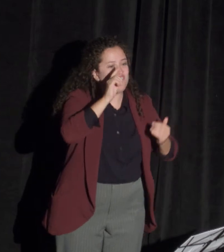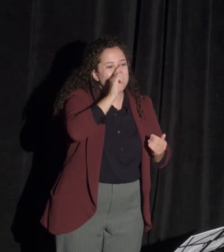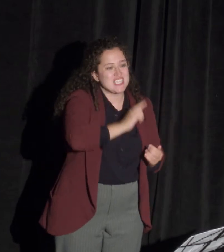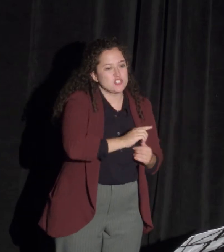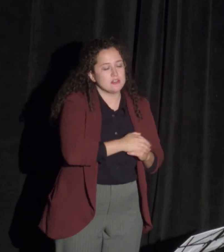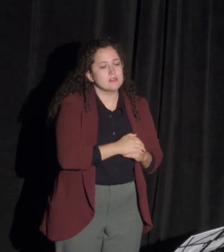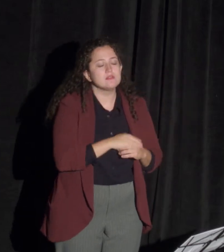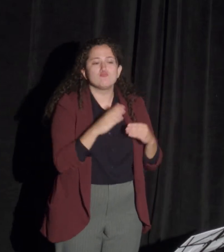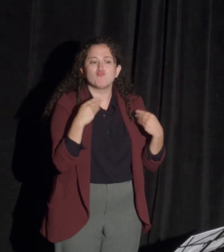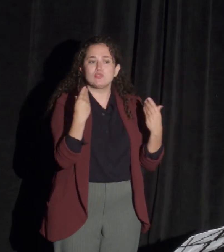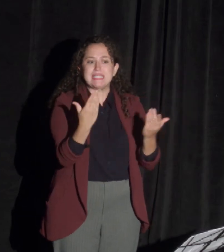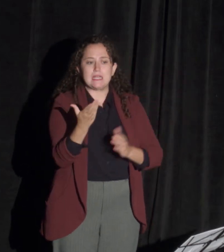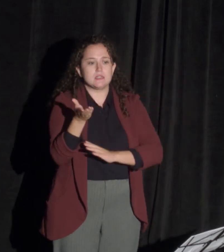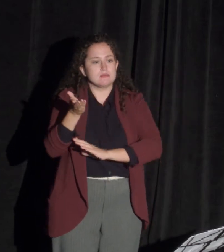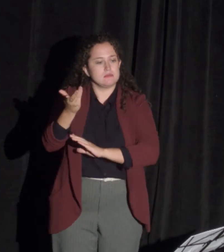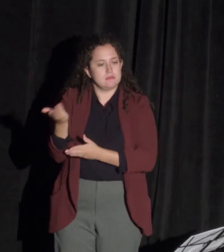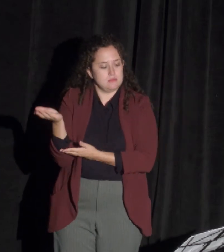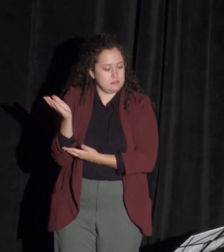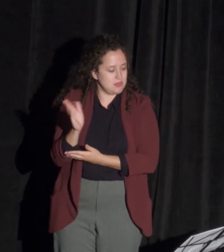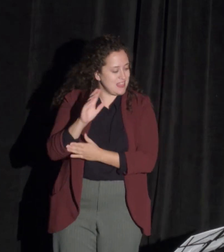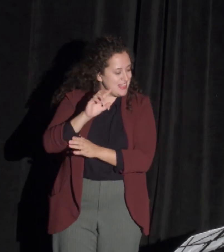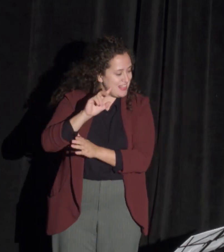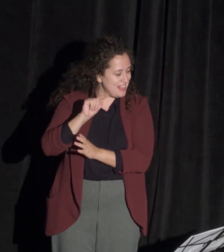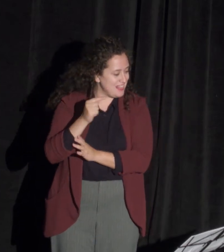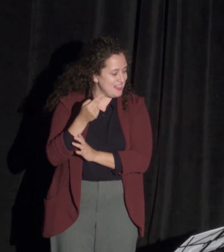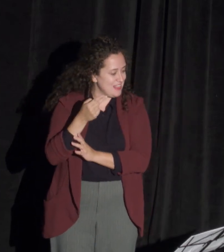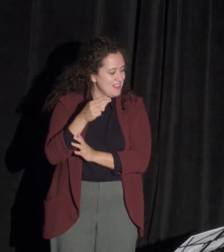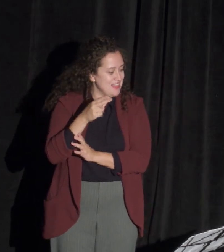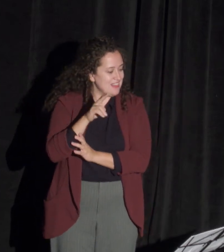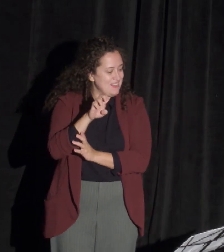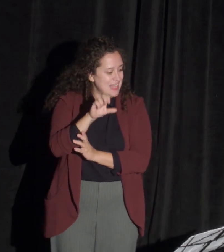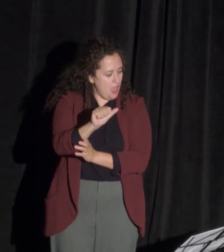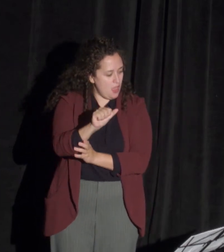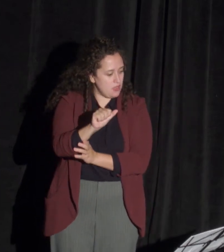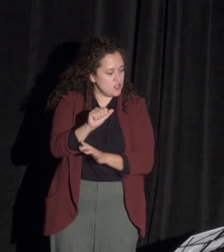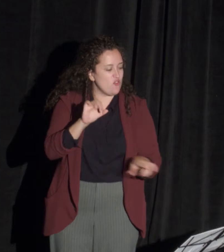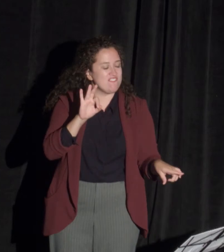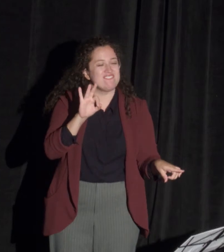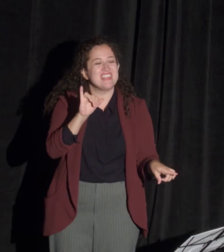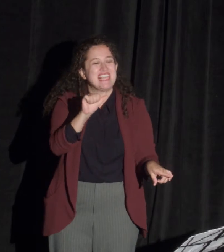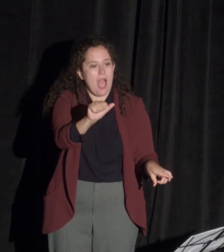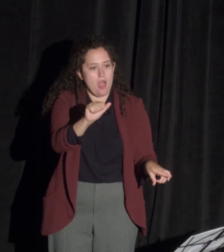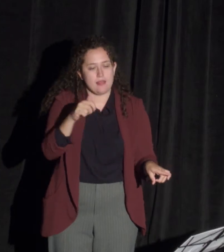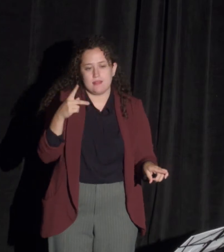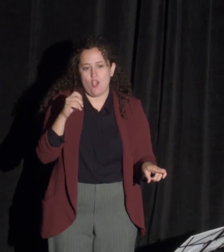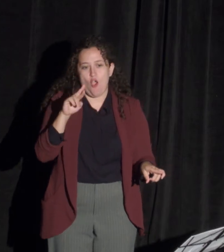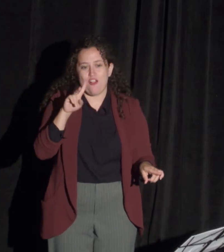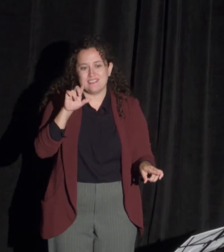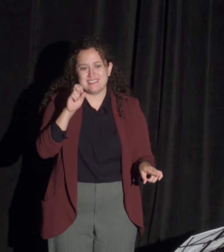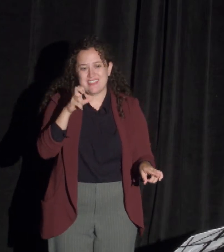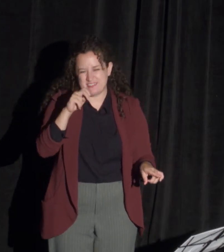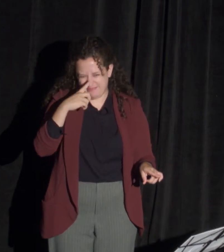TAF delegate Fia Carlson. Fia, please join us on stage to present this award.